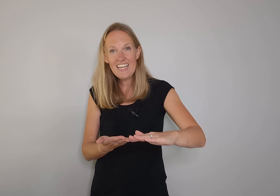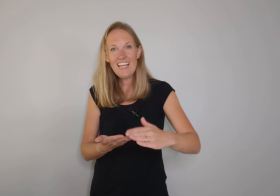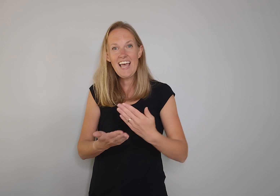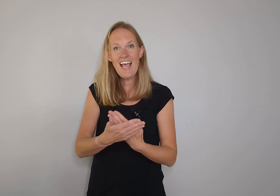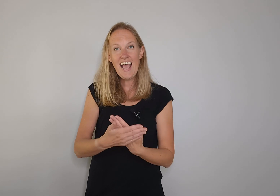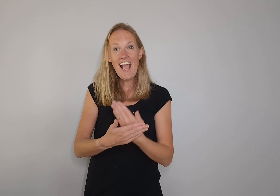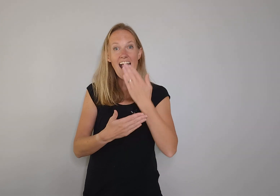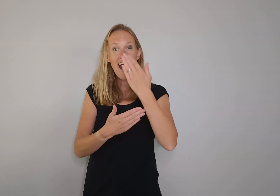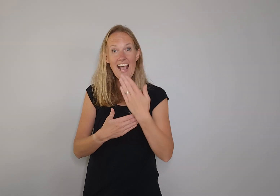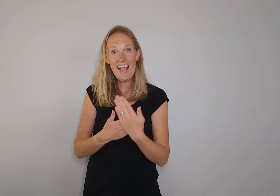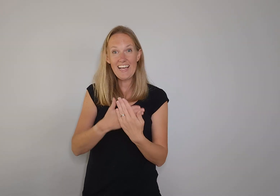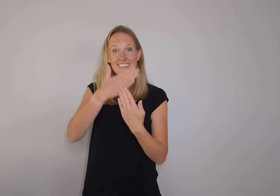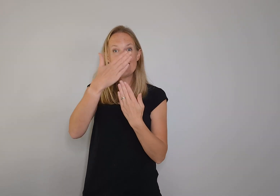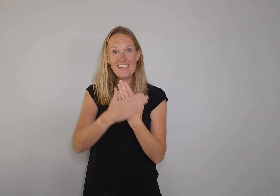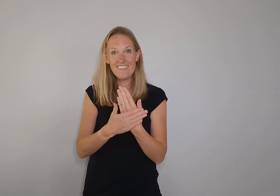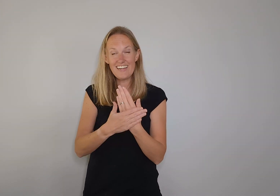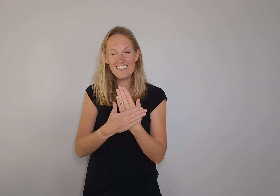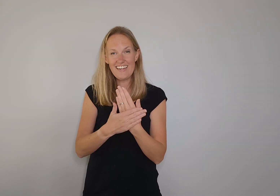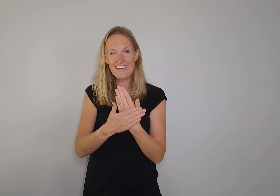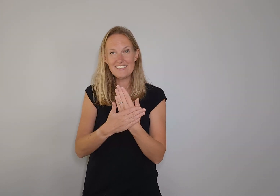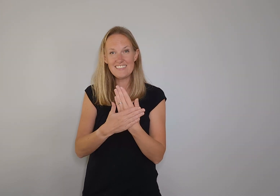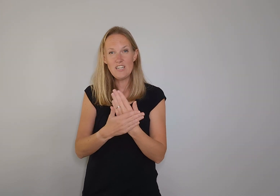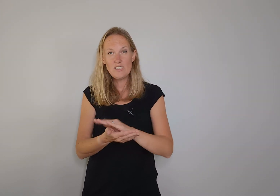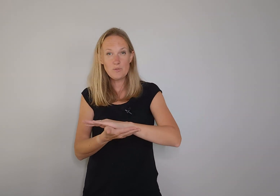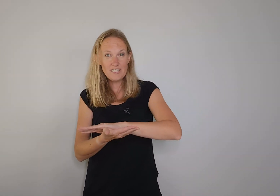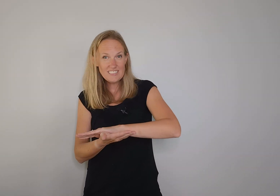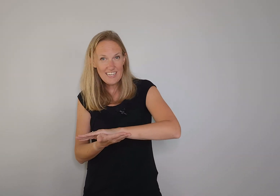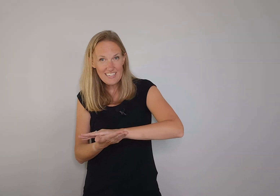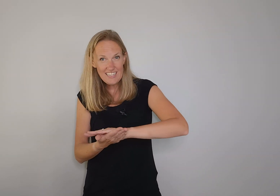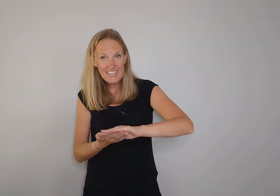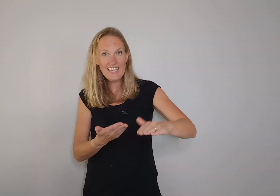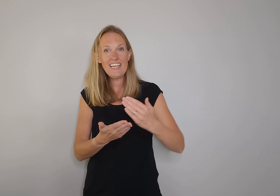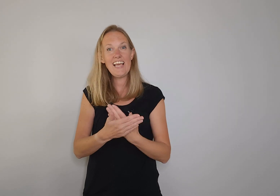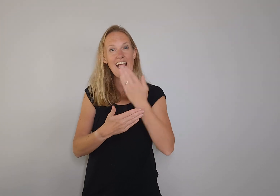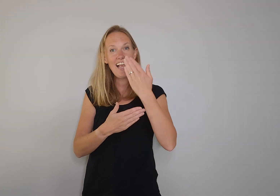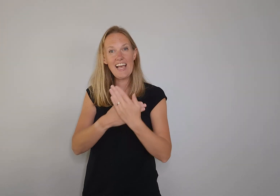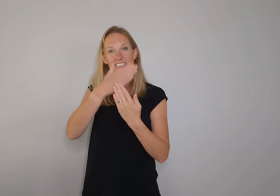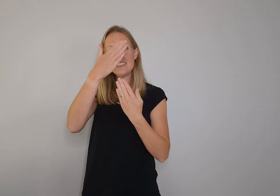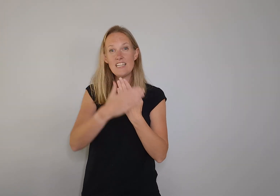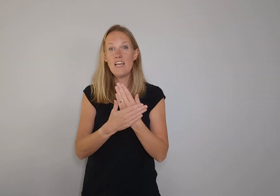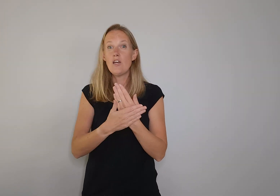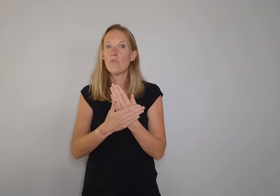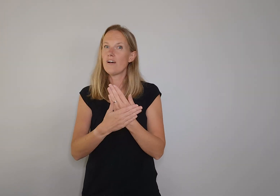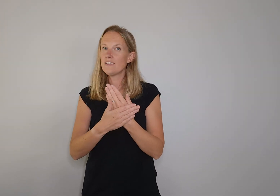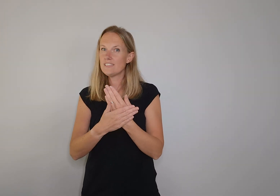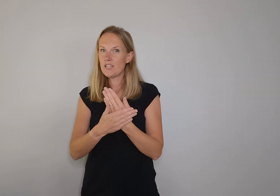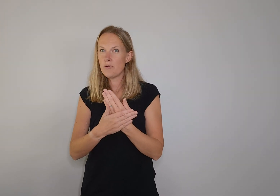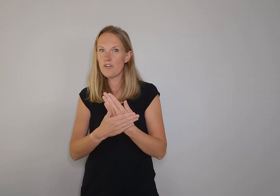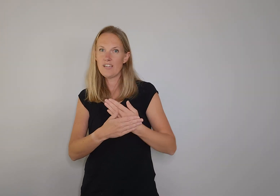Clean hands, outline your hands. So we're going to sign clean hands. We're not going to sign pure